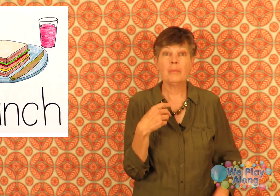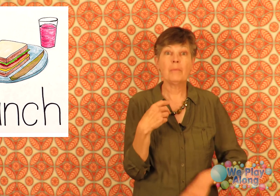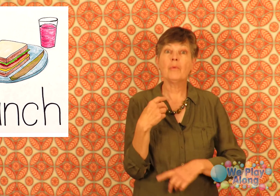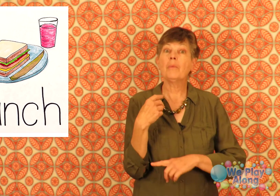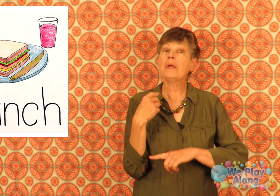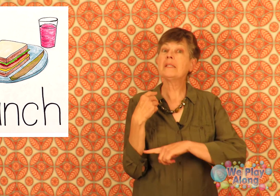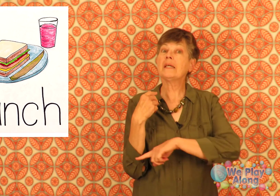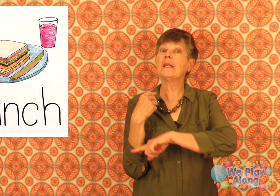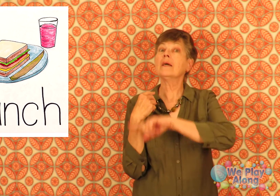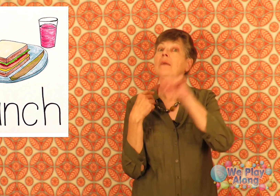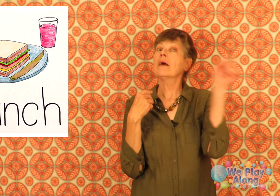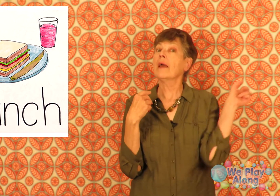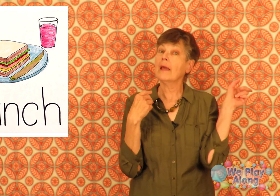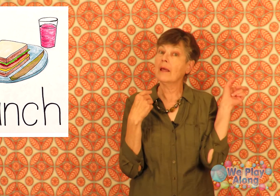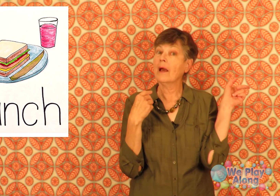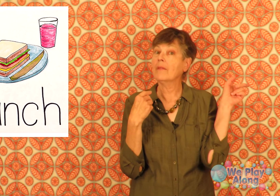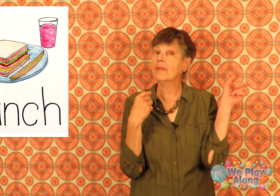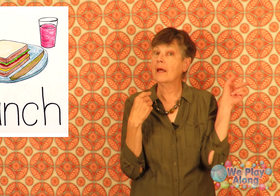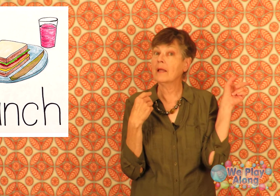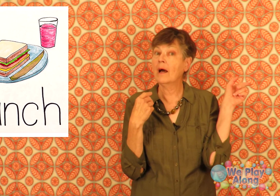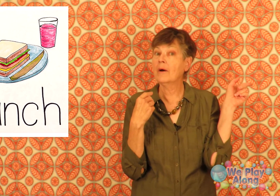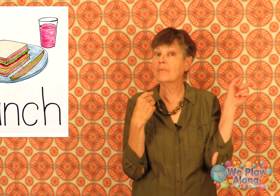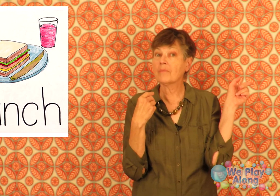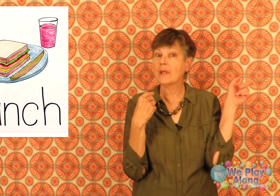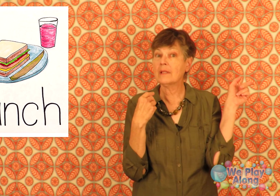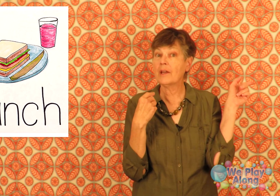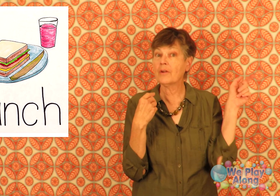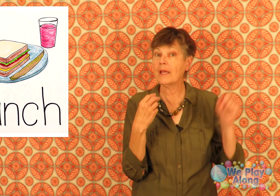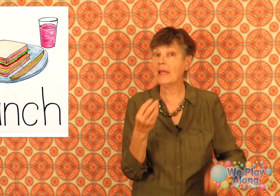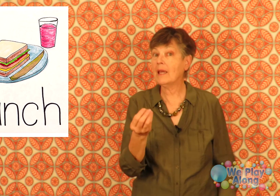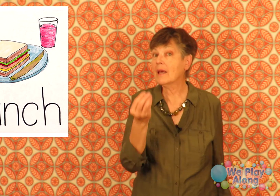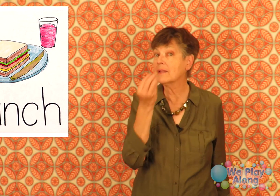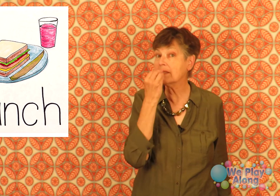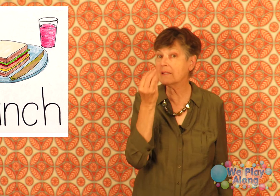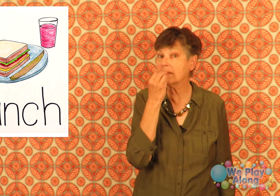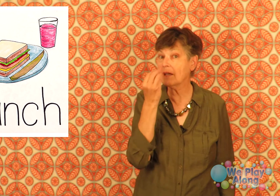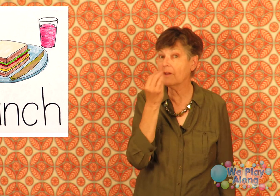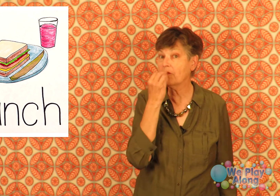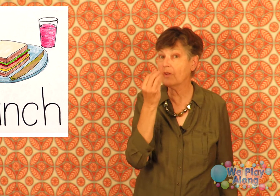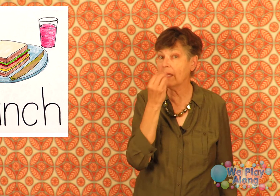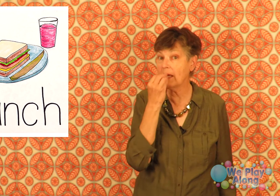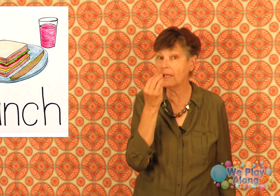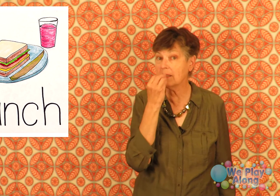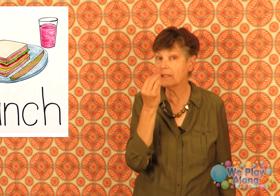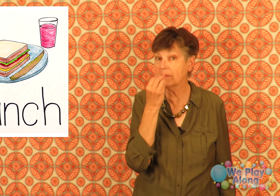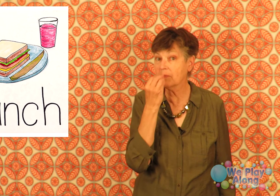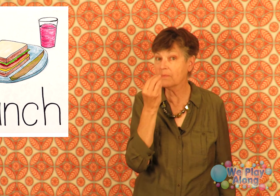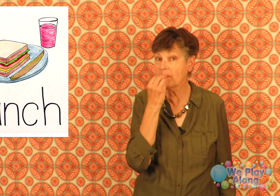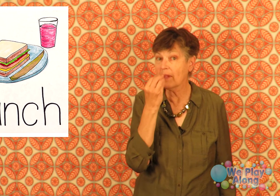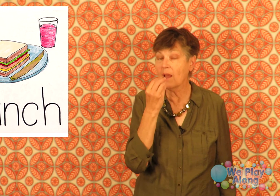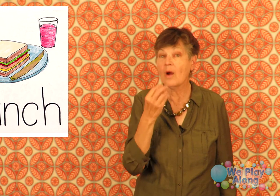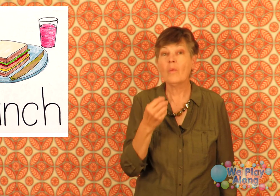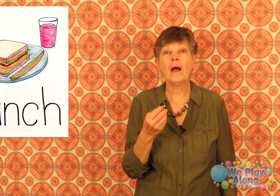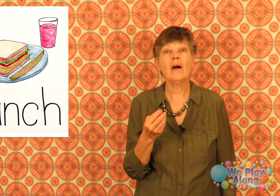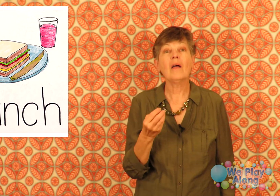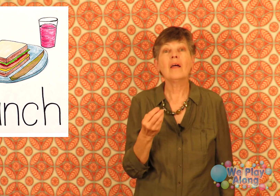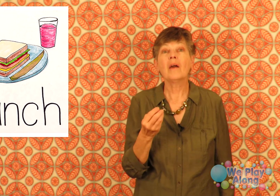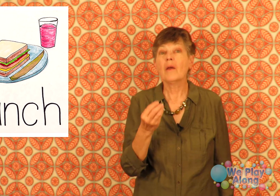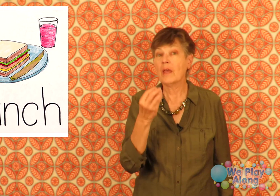Remember when we did the letter E? This is a sign for eat. Well, if